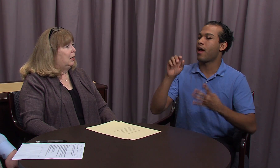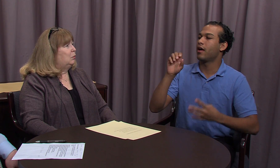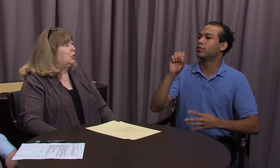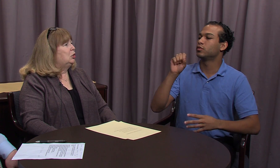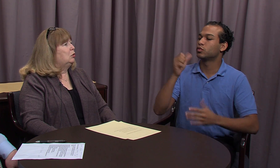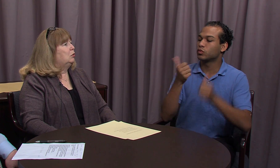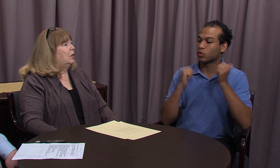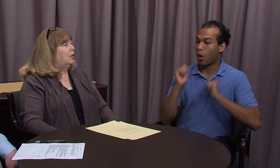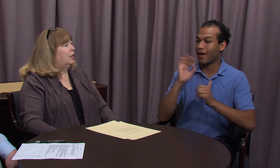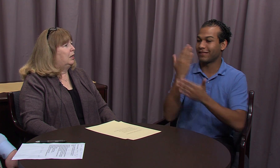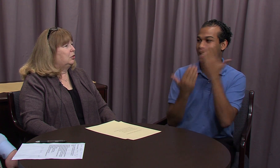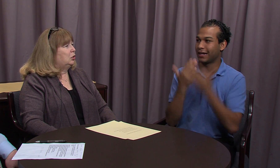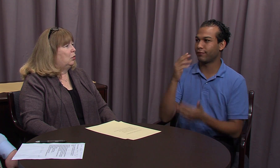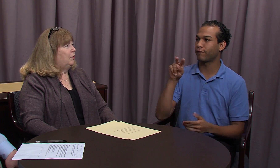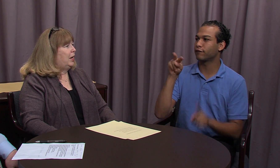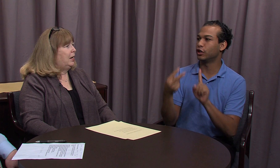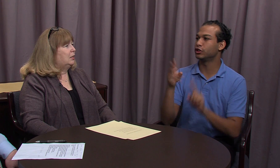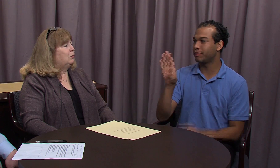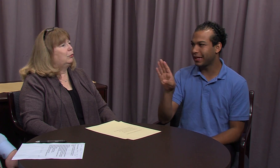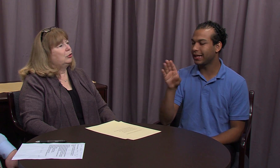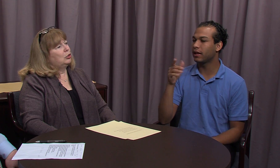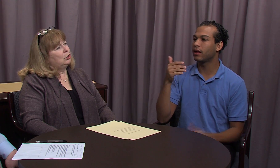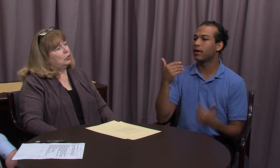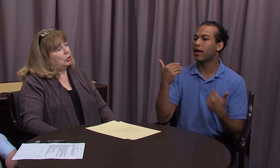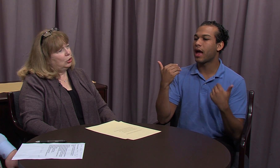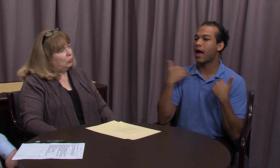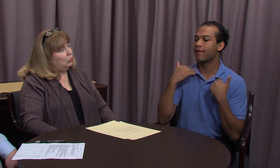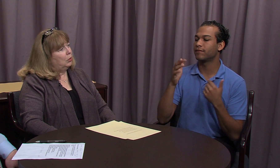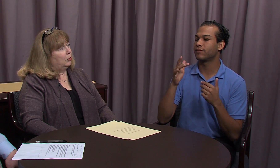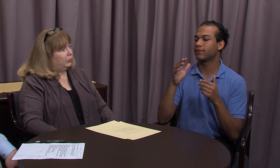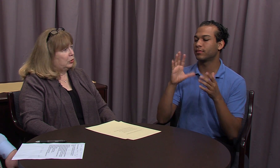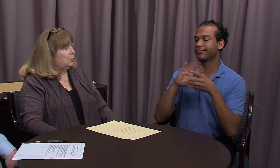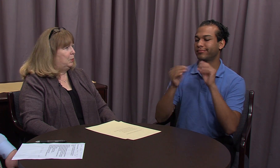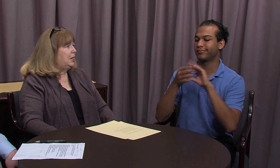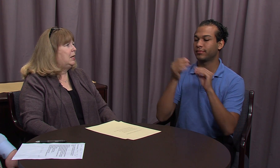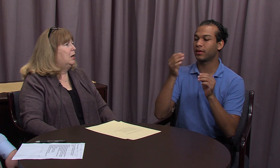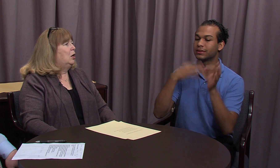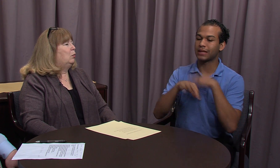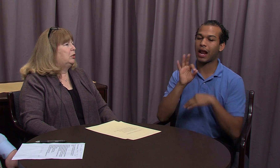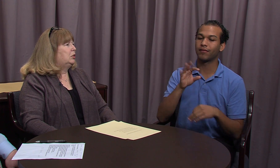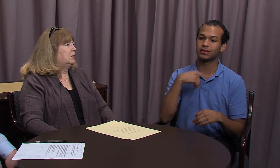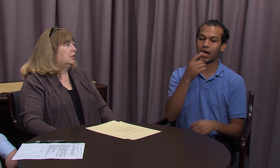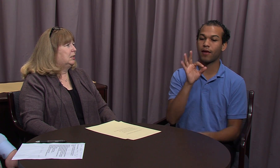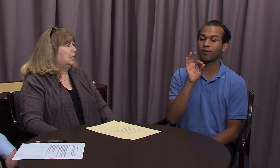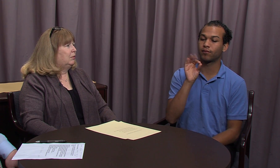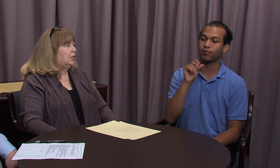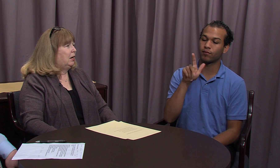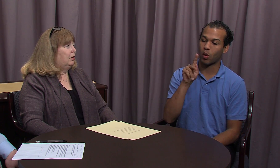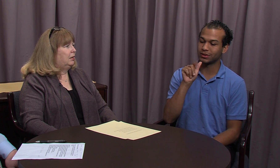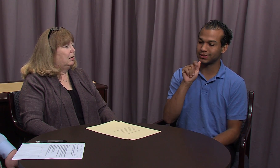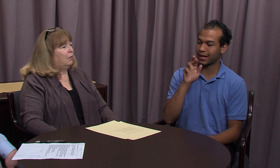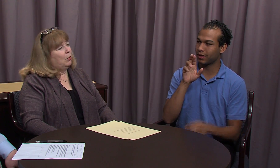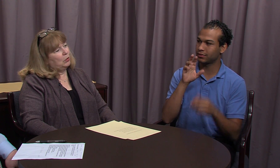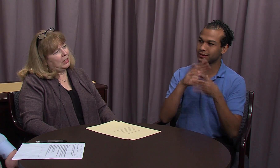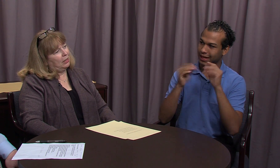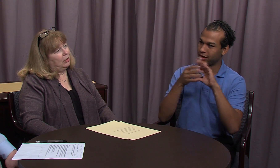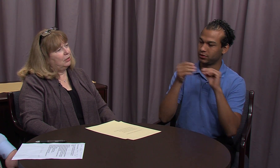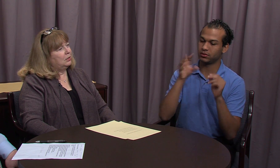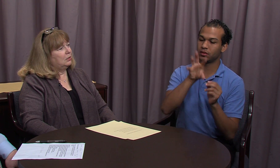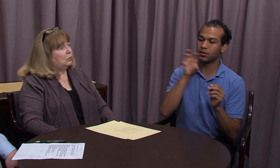we do a Show of Hands version 2 or version B, which is instead of telling folk tales and so